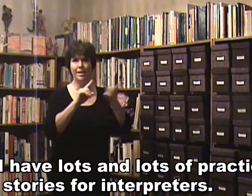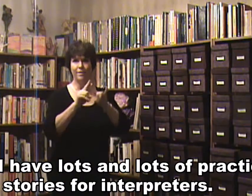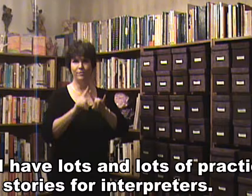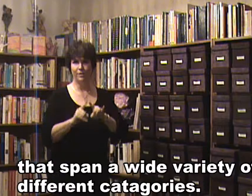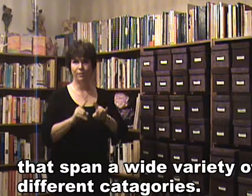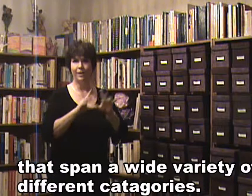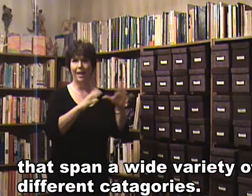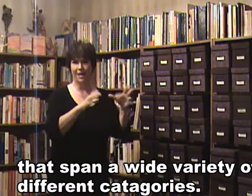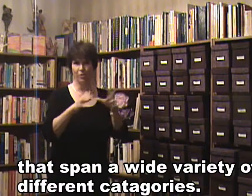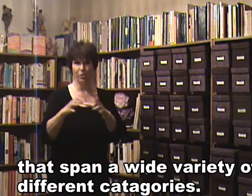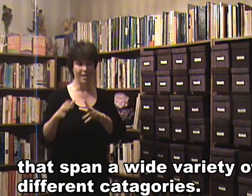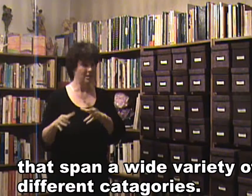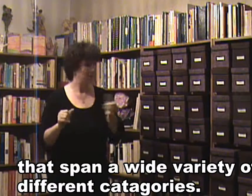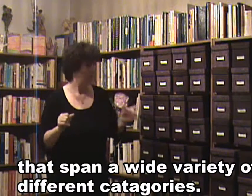of different categories.